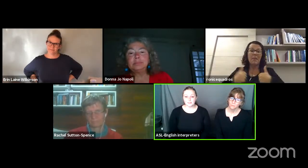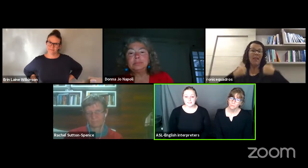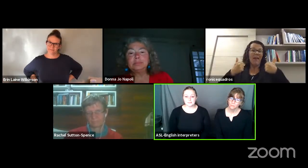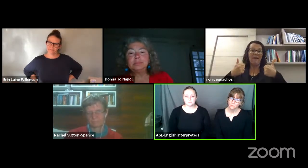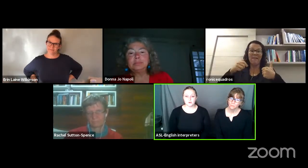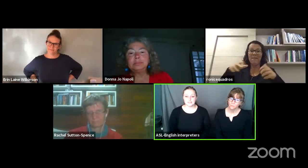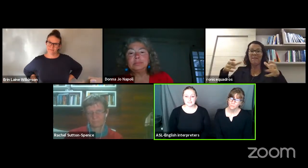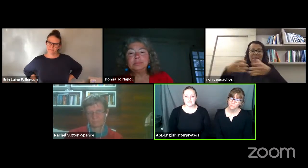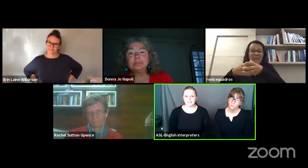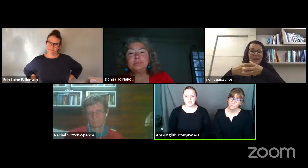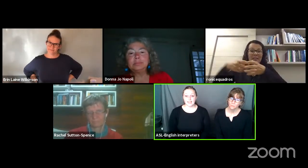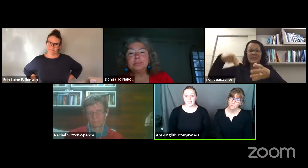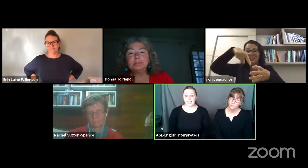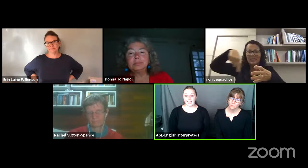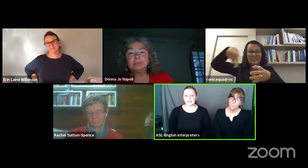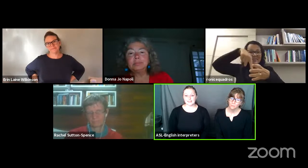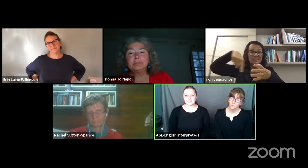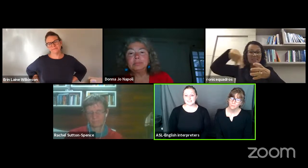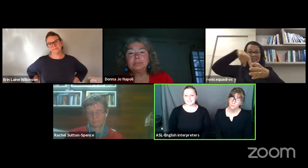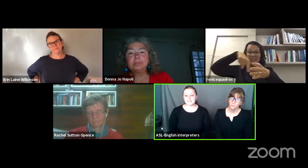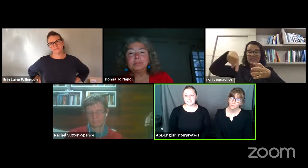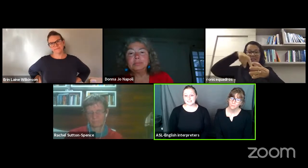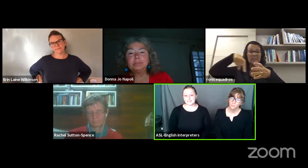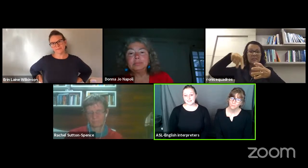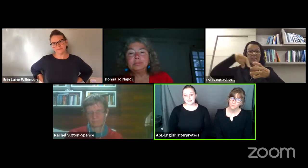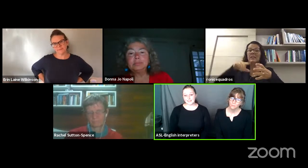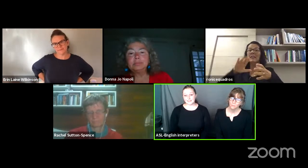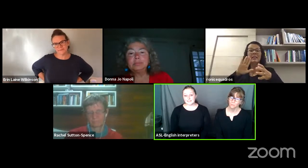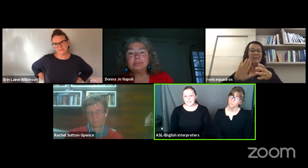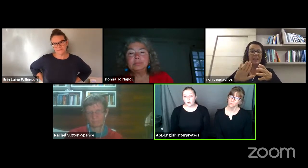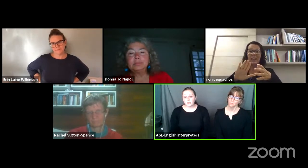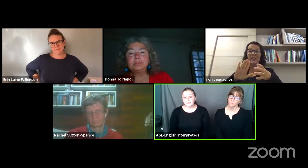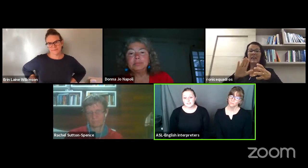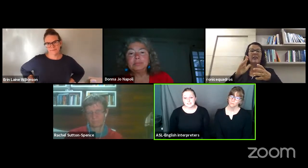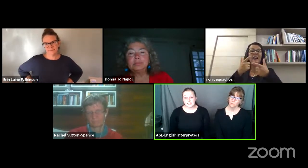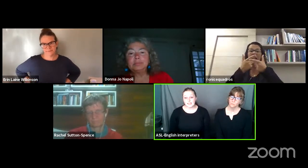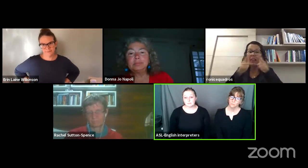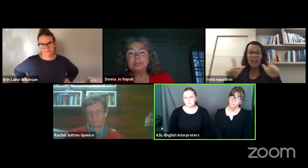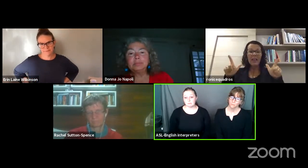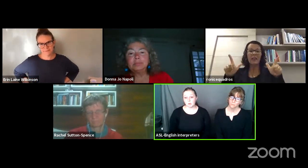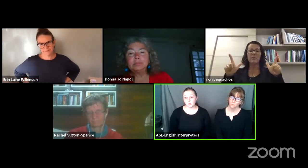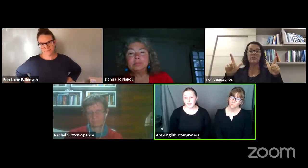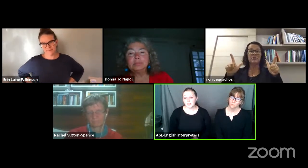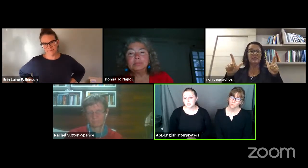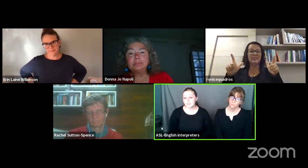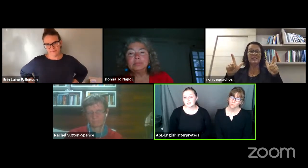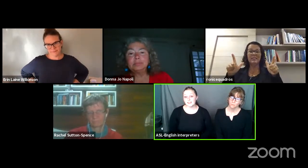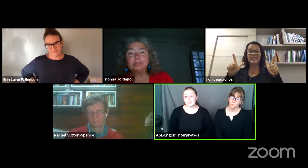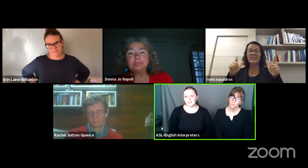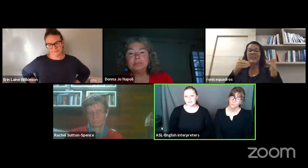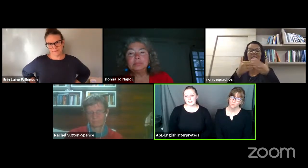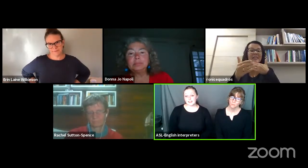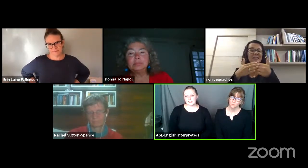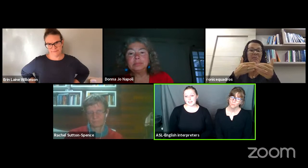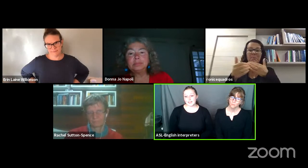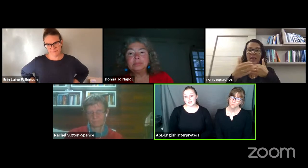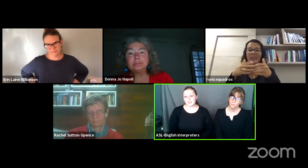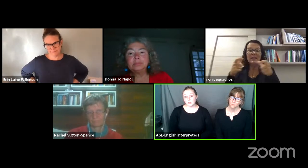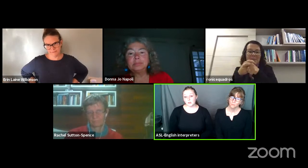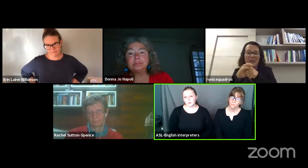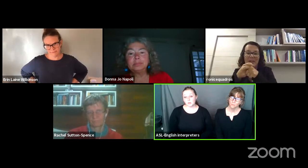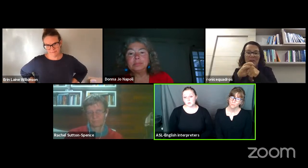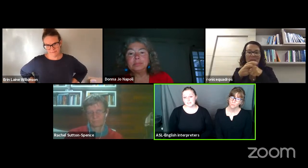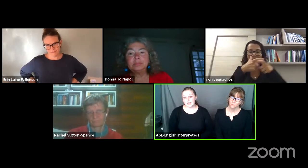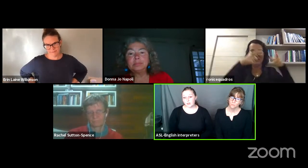something else that's important, and they all live in the same location,